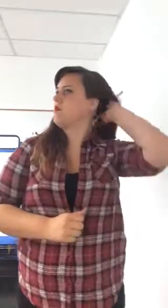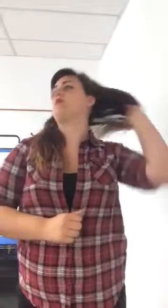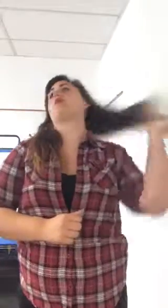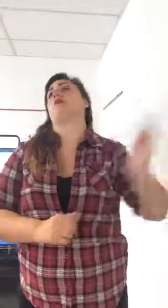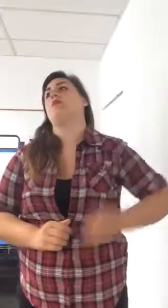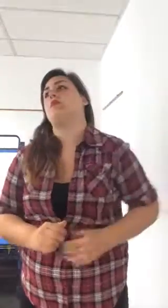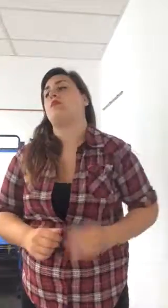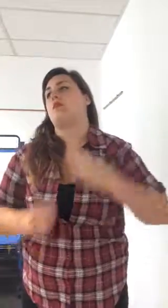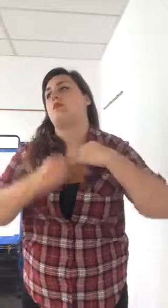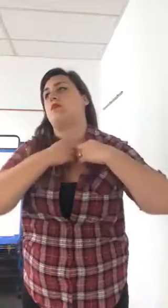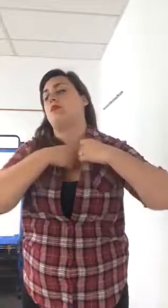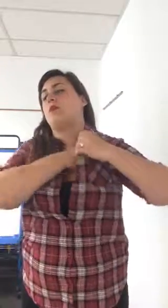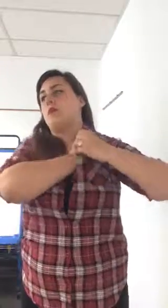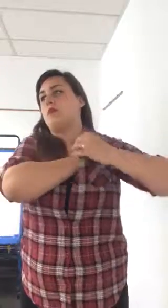longer, you guys get bigger.